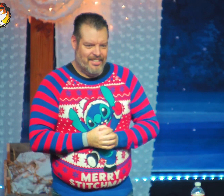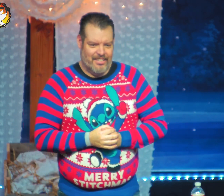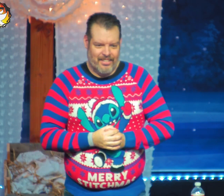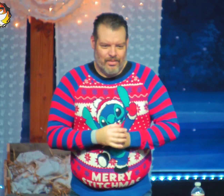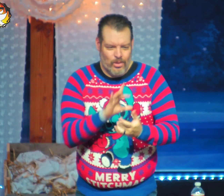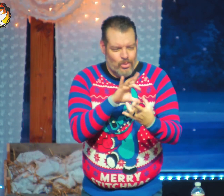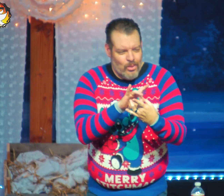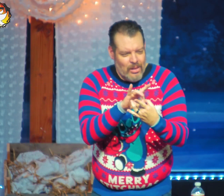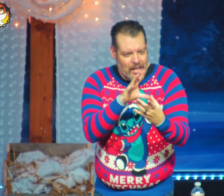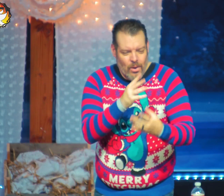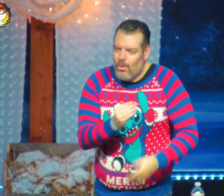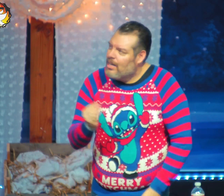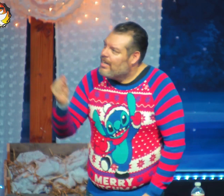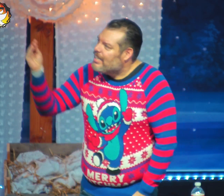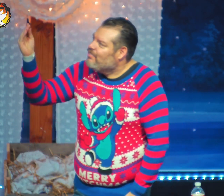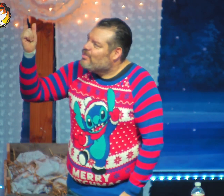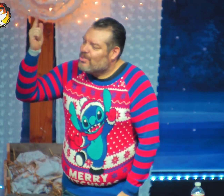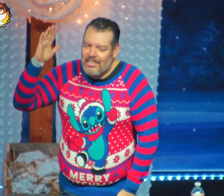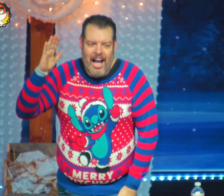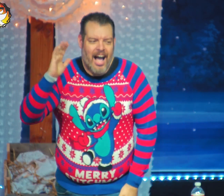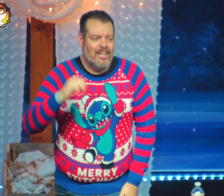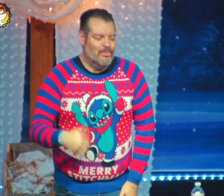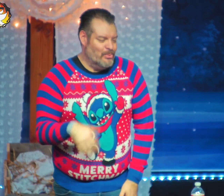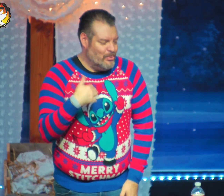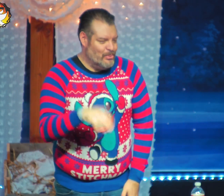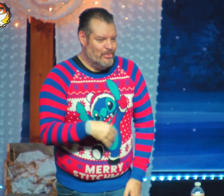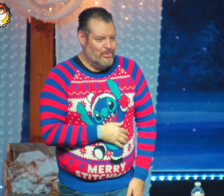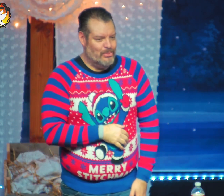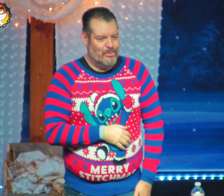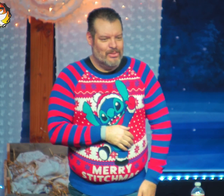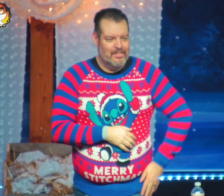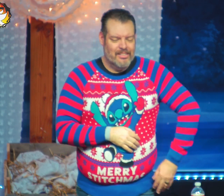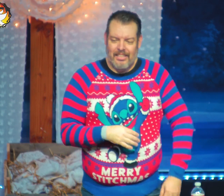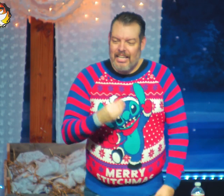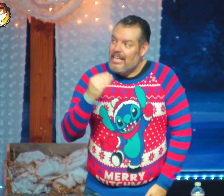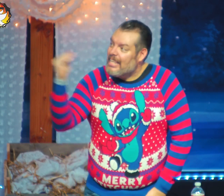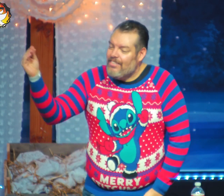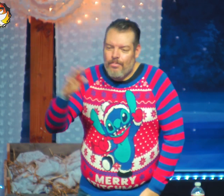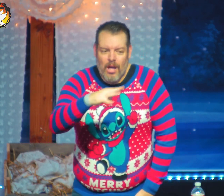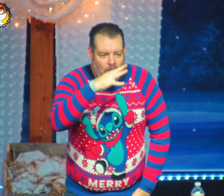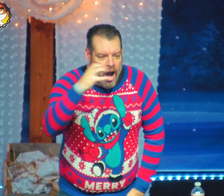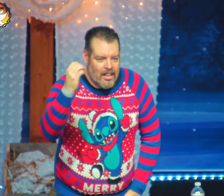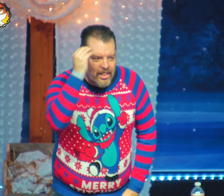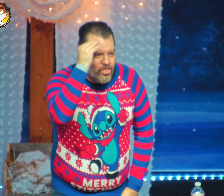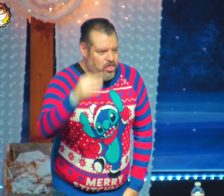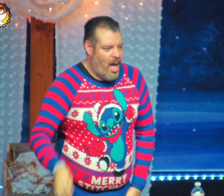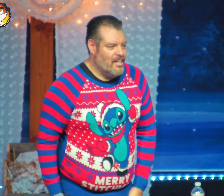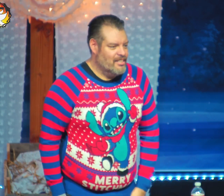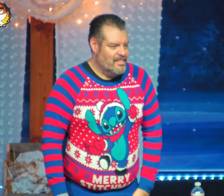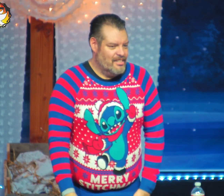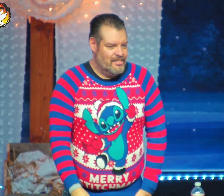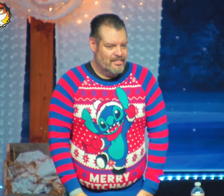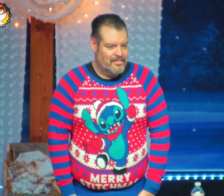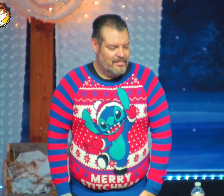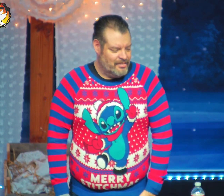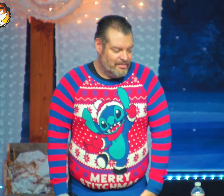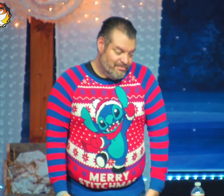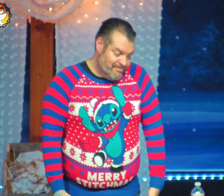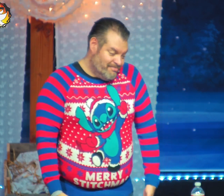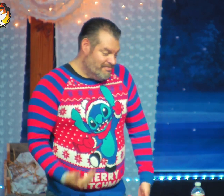me take care of it. And that's hard to be able to submit and trust in God. And wow, your